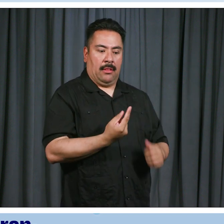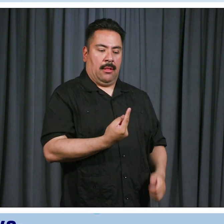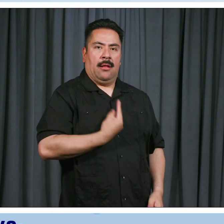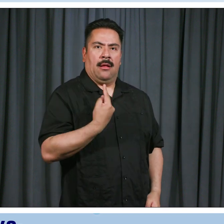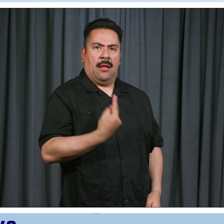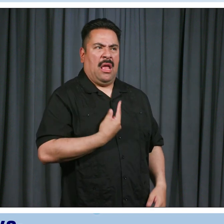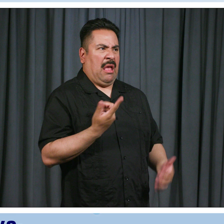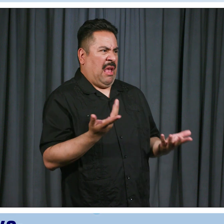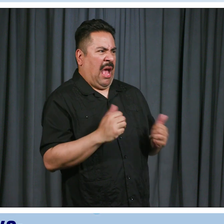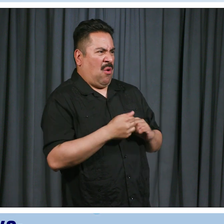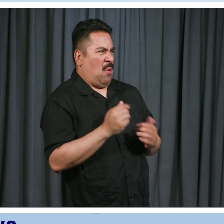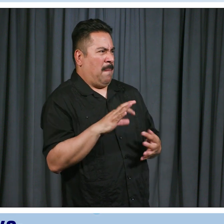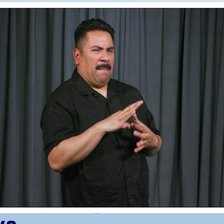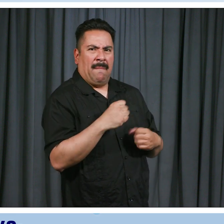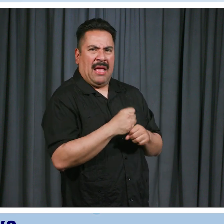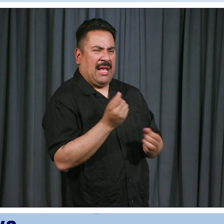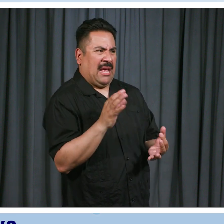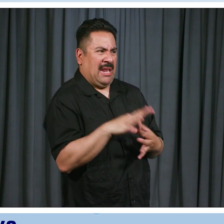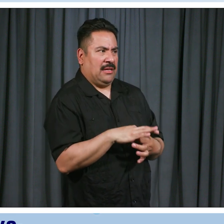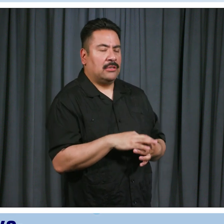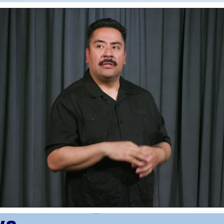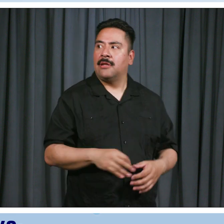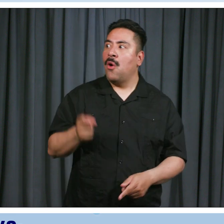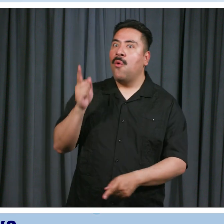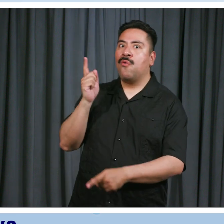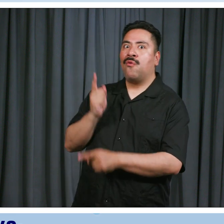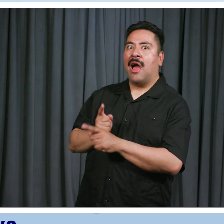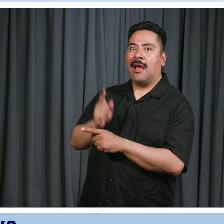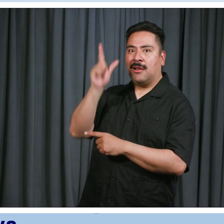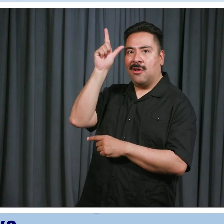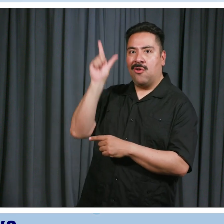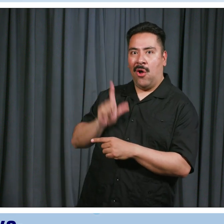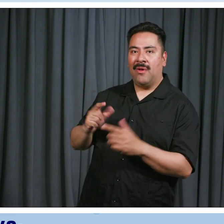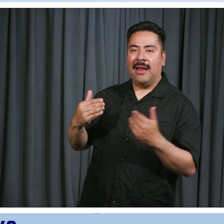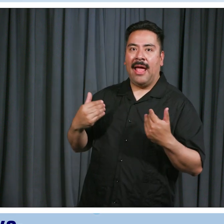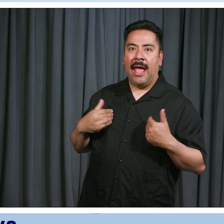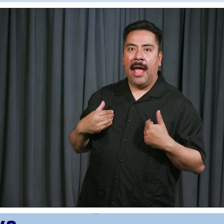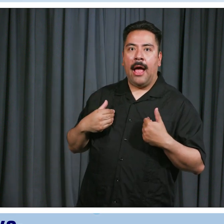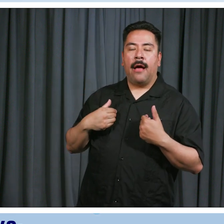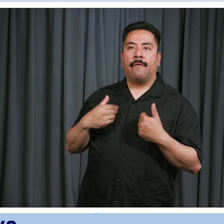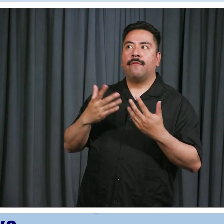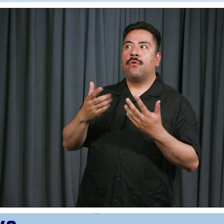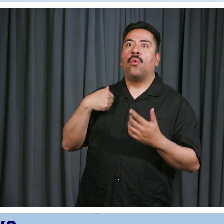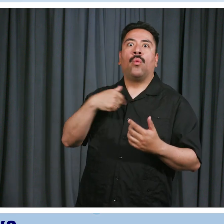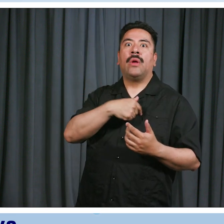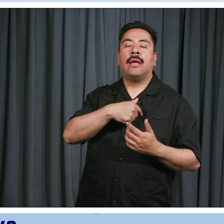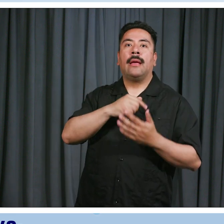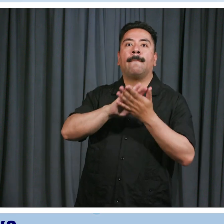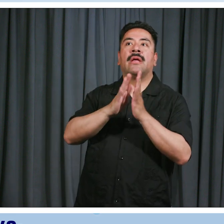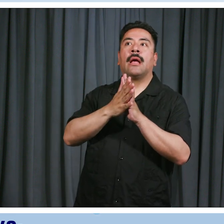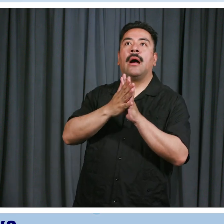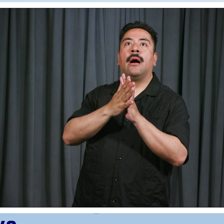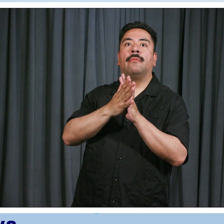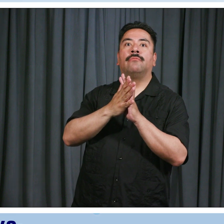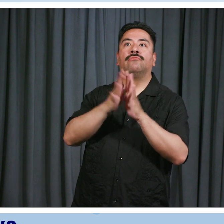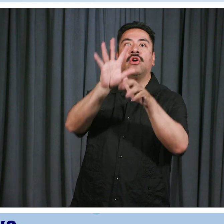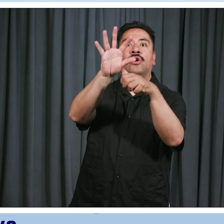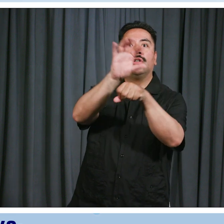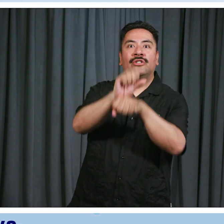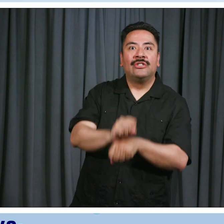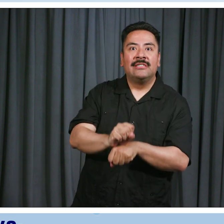isolation. Yeah, no, that's totally right, Lauren. So there's like the part that's like we have socialized ourselves to not be